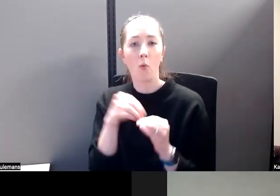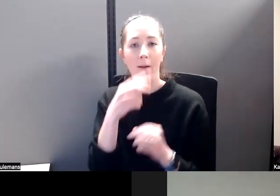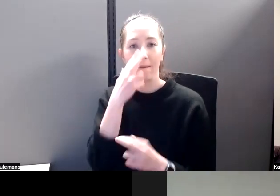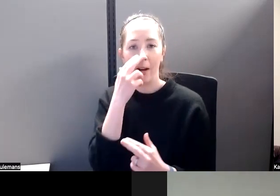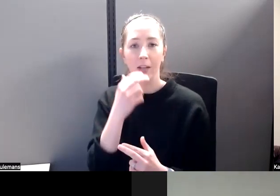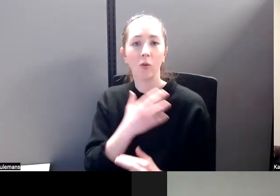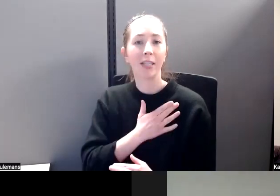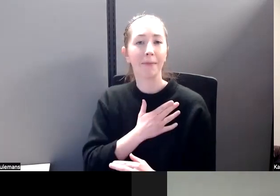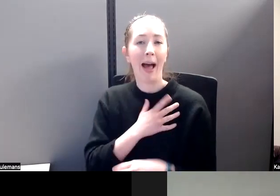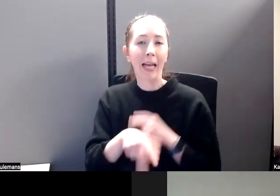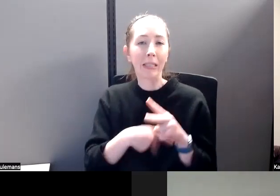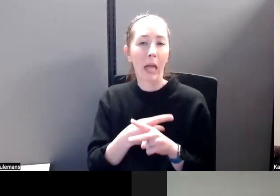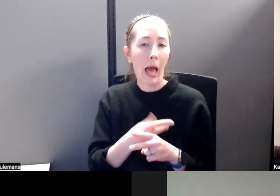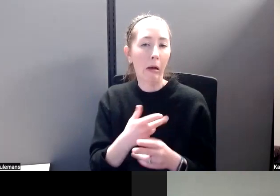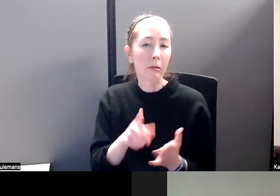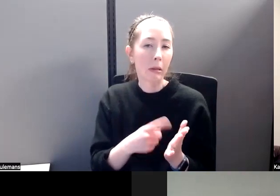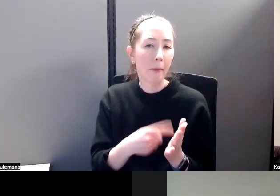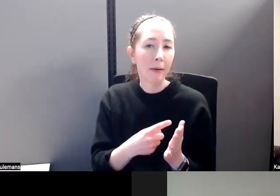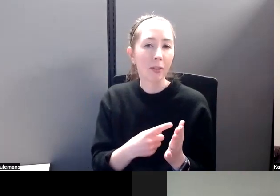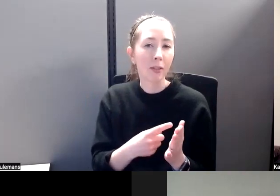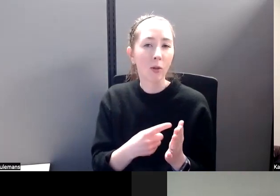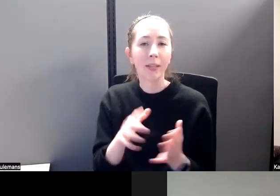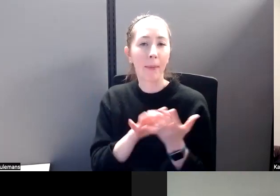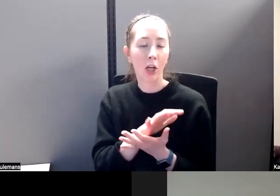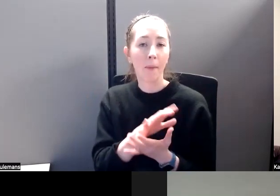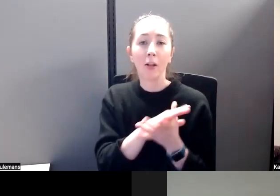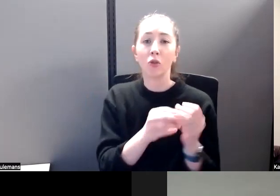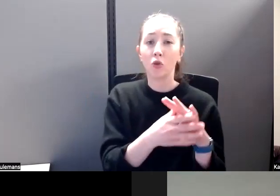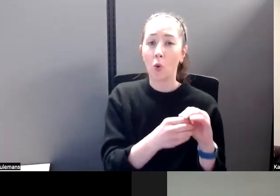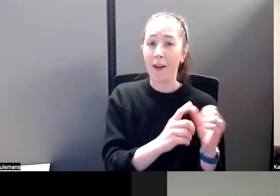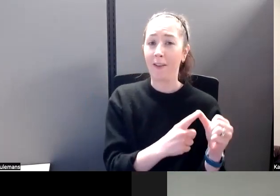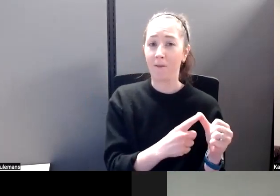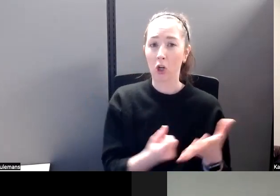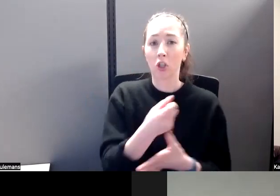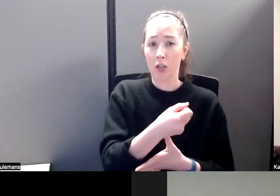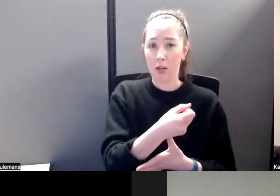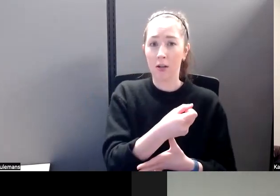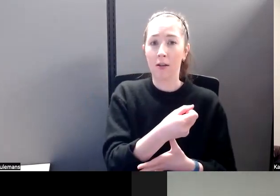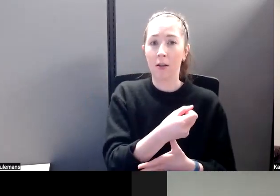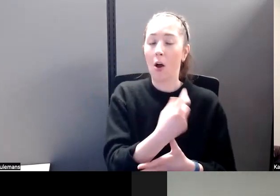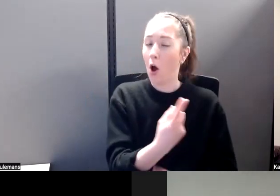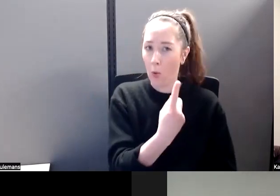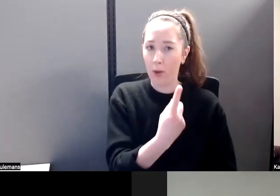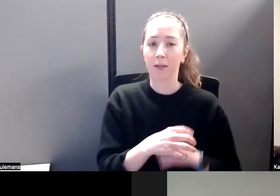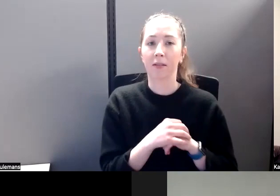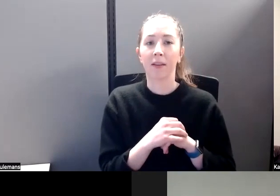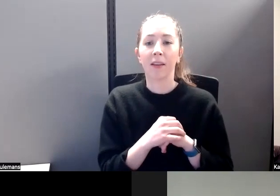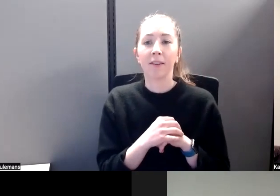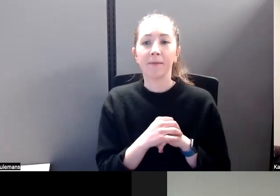my aesthetic. So it was definitely a combination, but story is first, always, in everything.